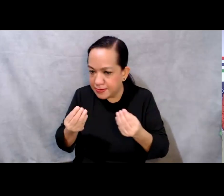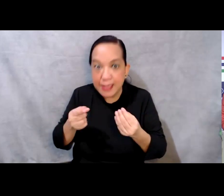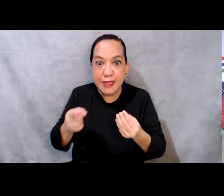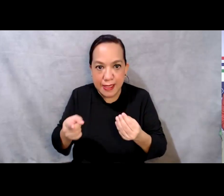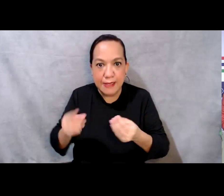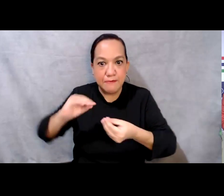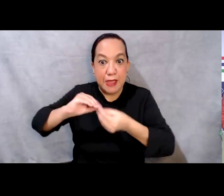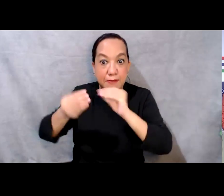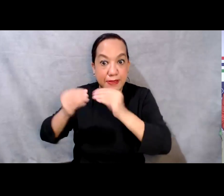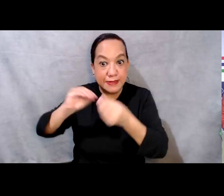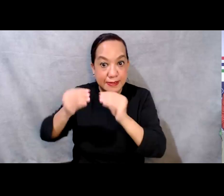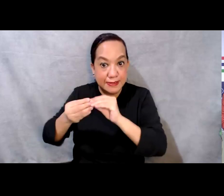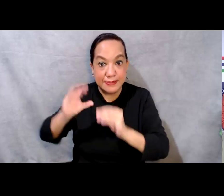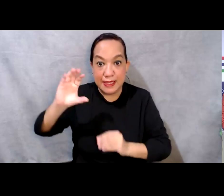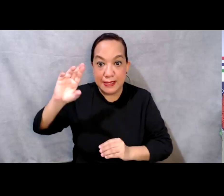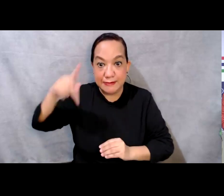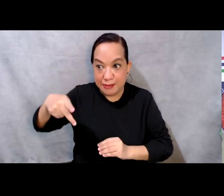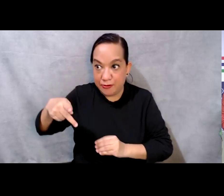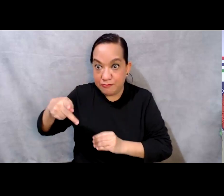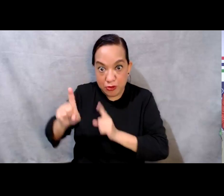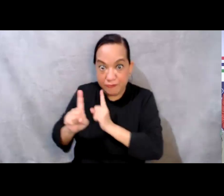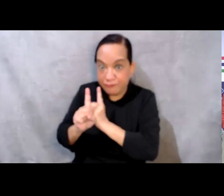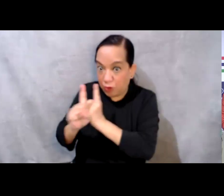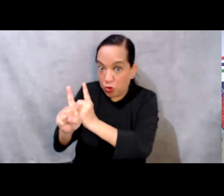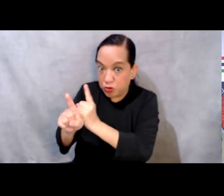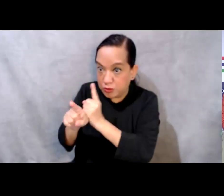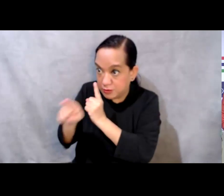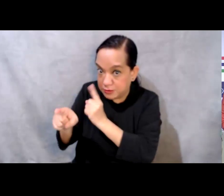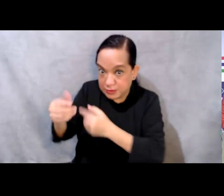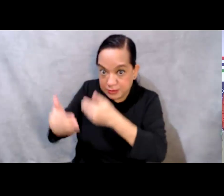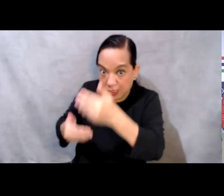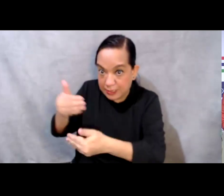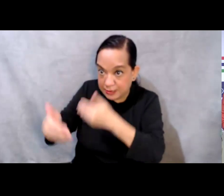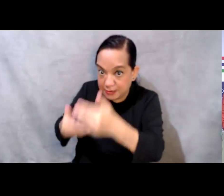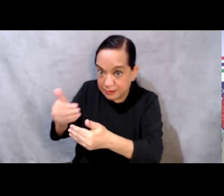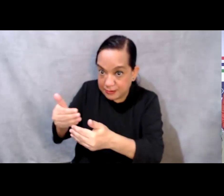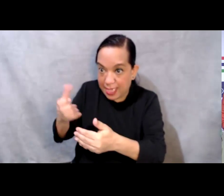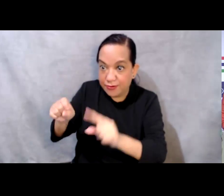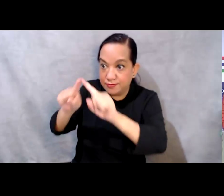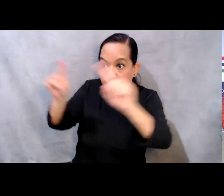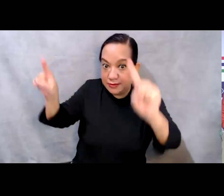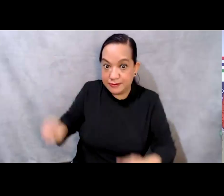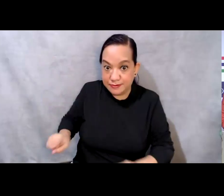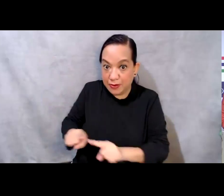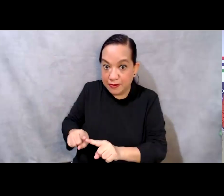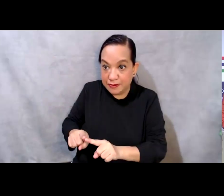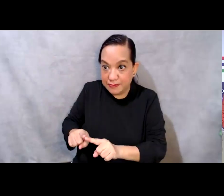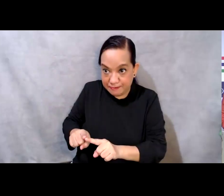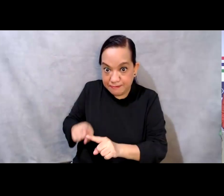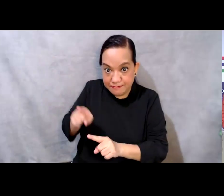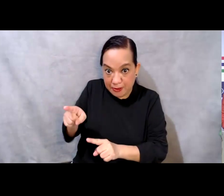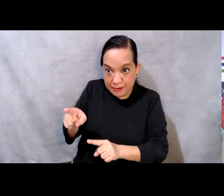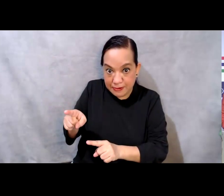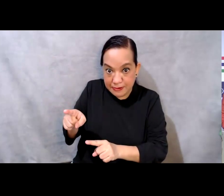where our reports are public, they're transparent, people can see the findings, and they can make up their minds